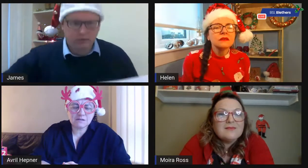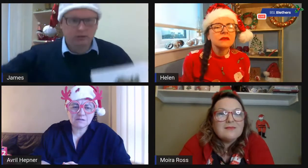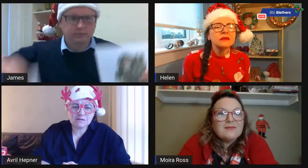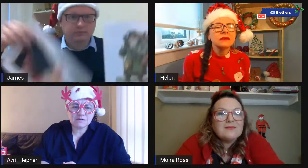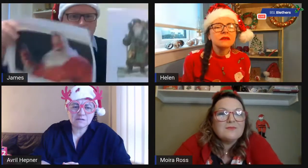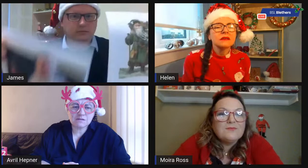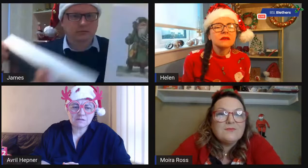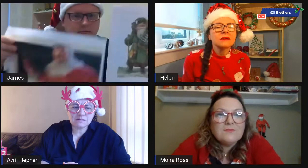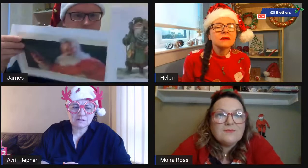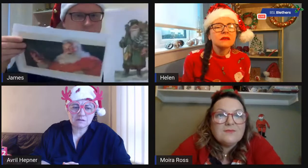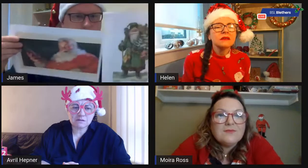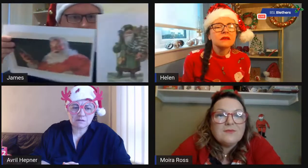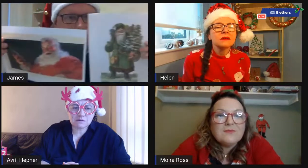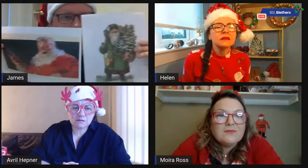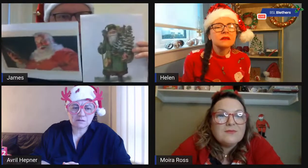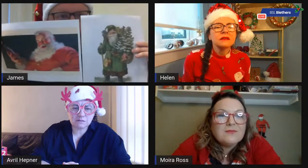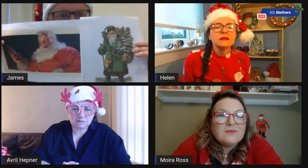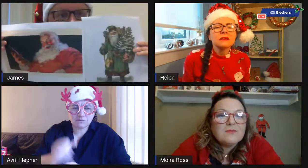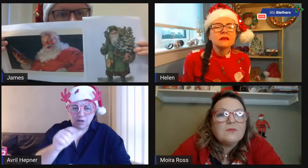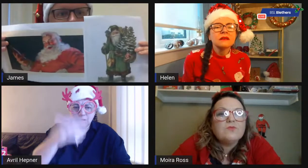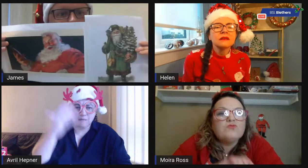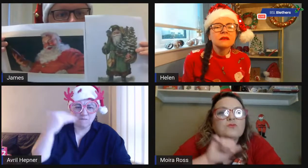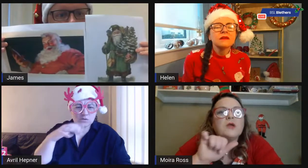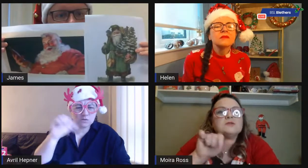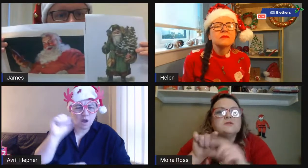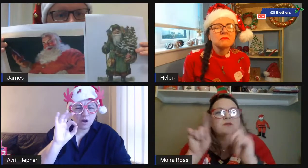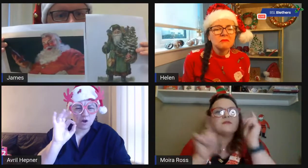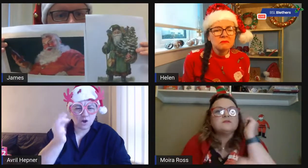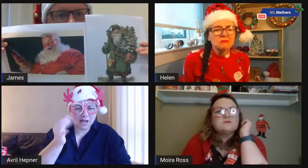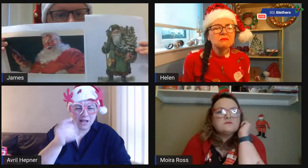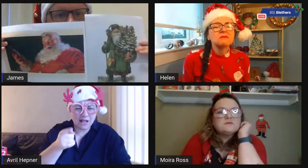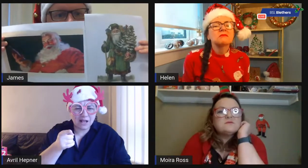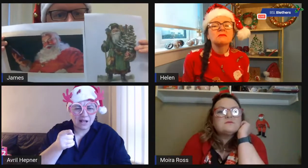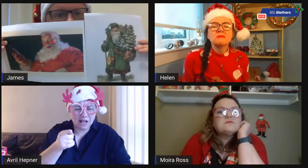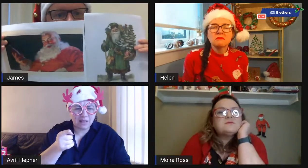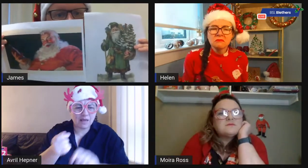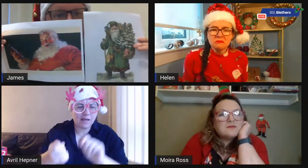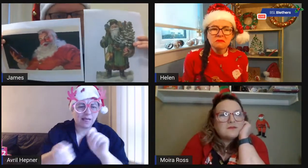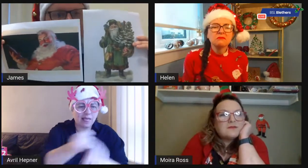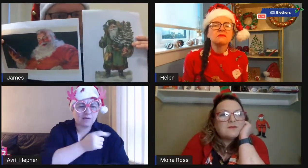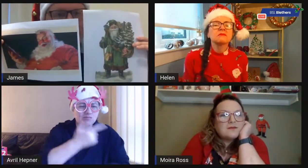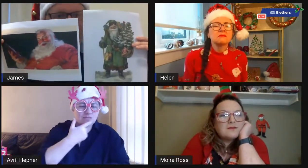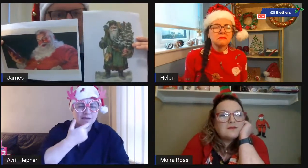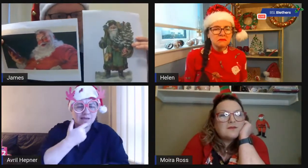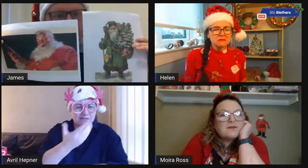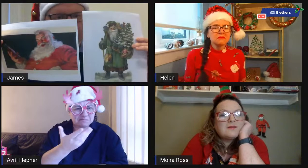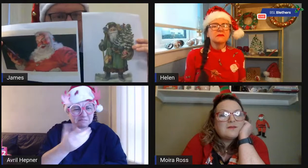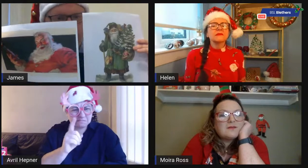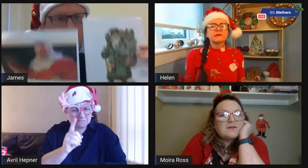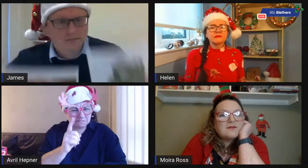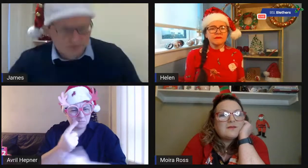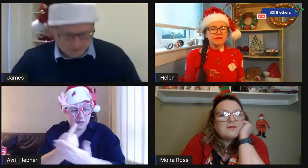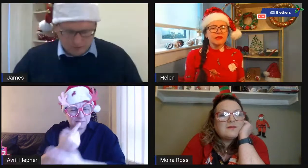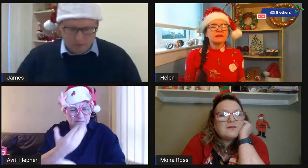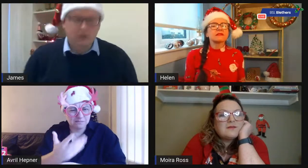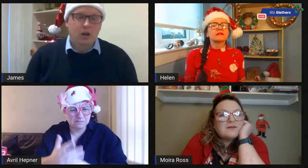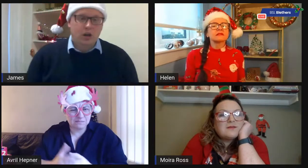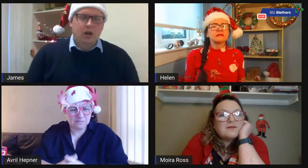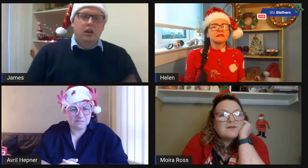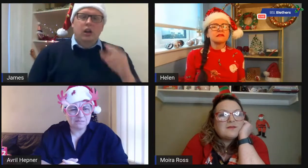pictures, and now That with the has red changed on. over time, hasn't it? Yeah, that's right. Because it was originally green and is now red. Can you